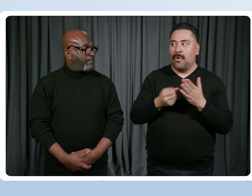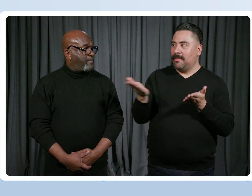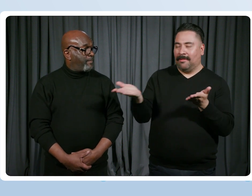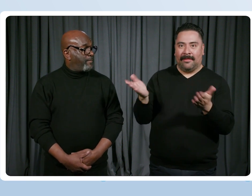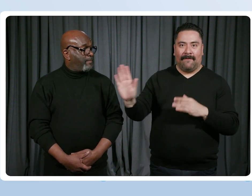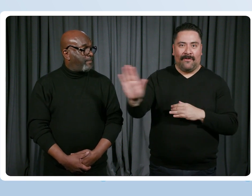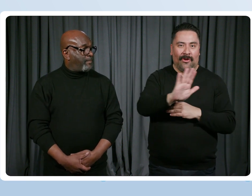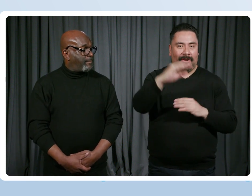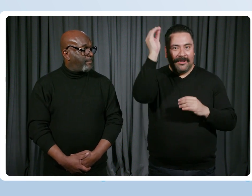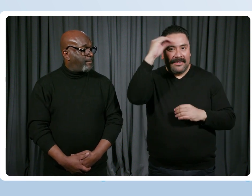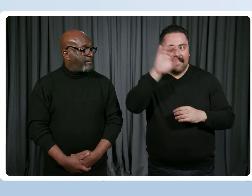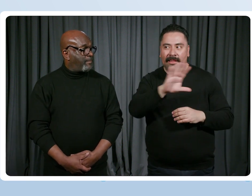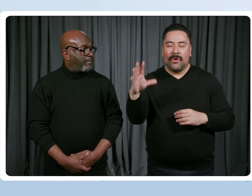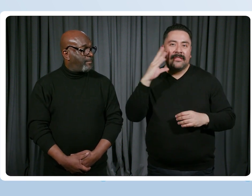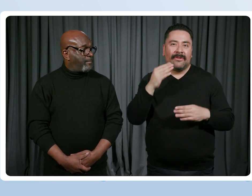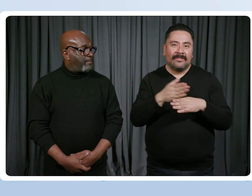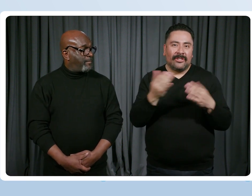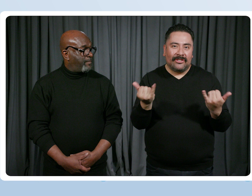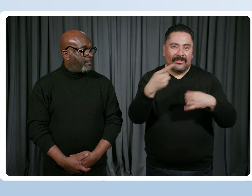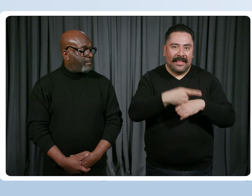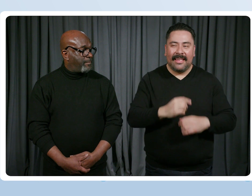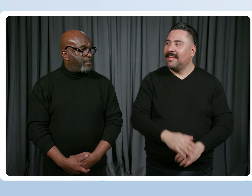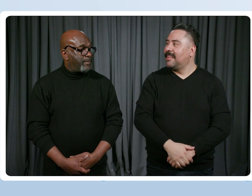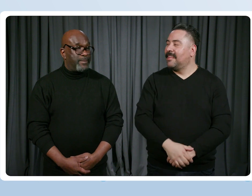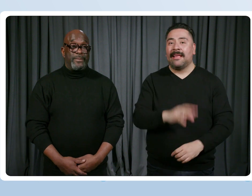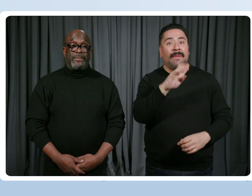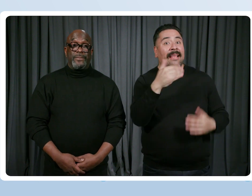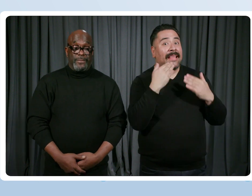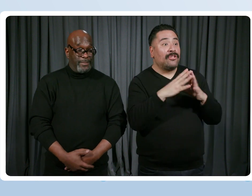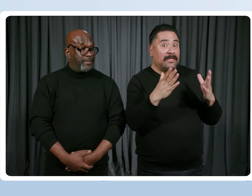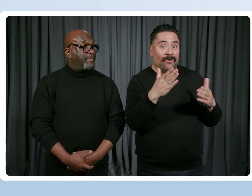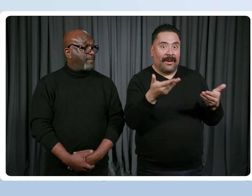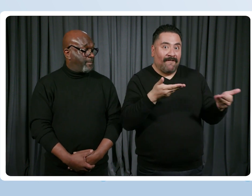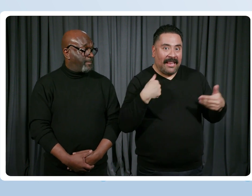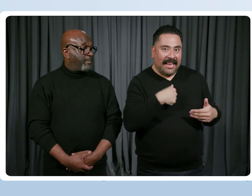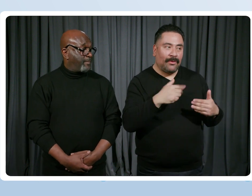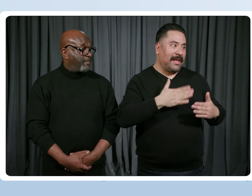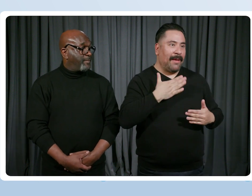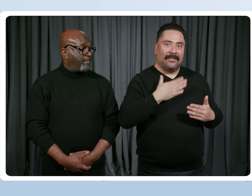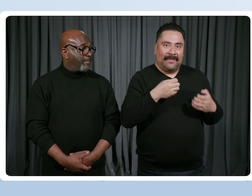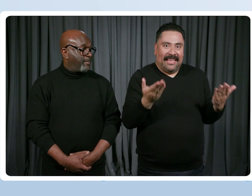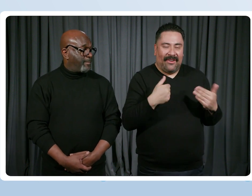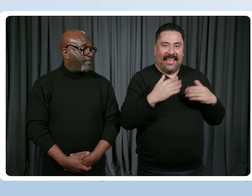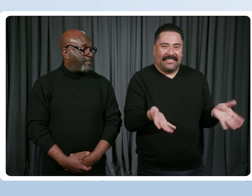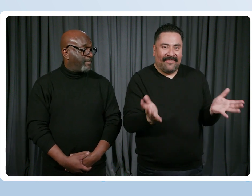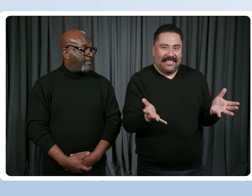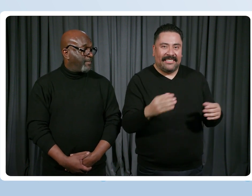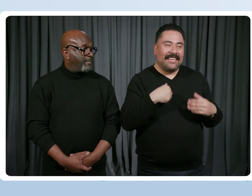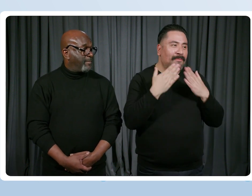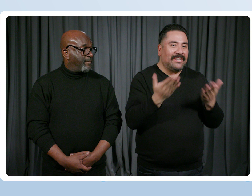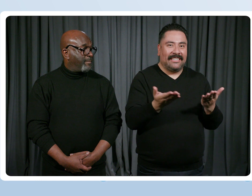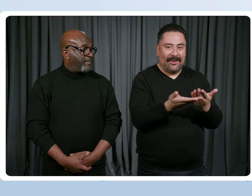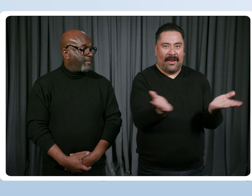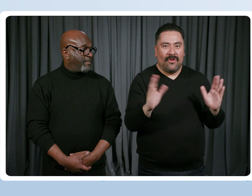your insights and experience shared here today. Thanks so much for having us, and I was really happy to be here and have this conversation and appreciate